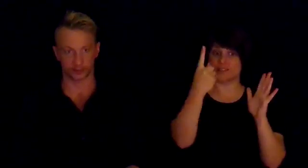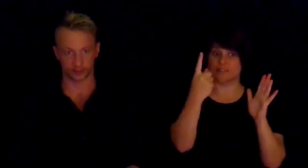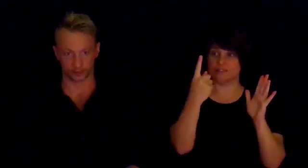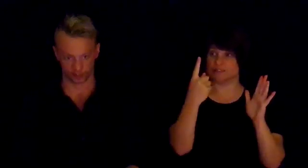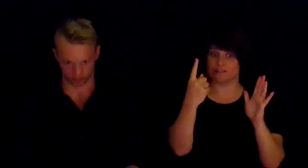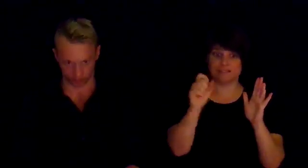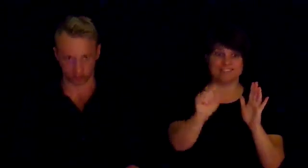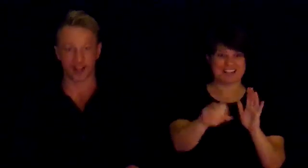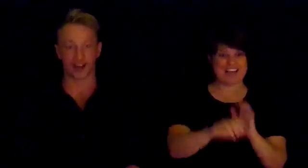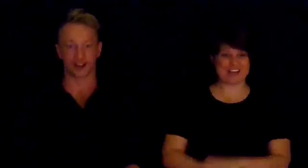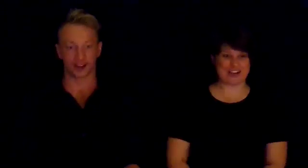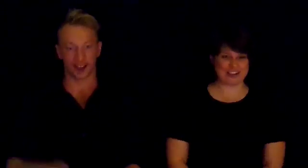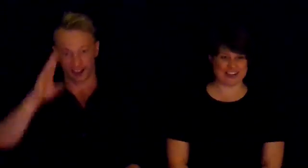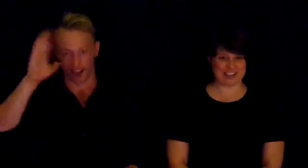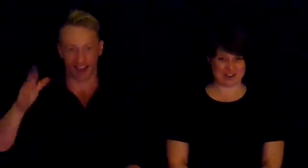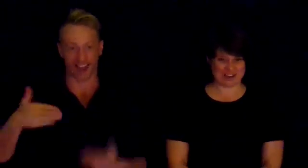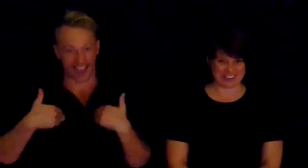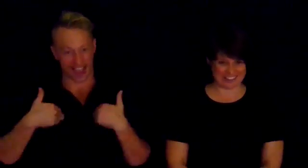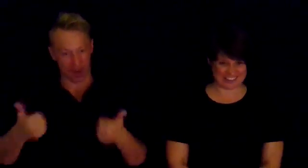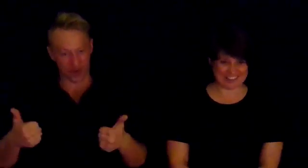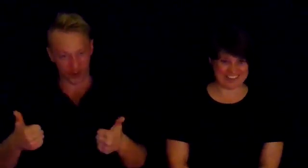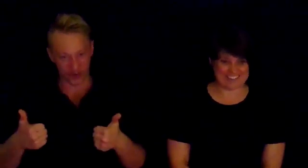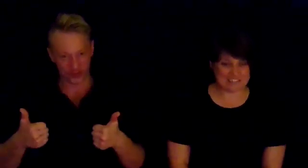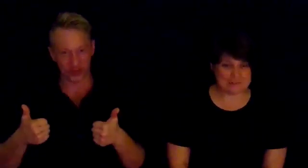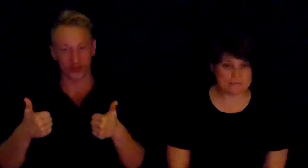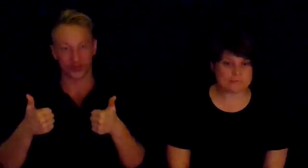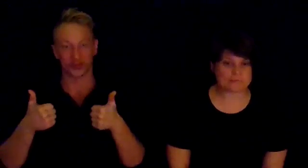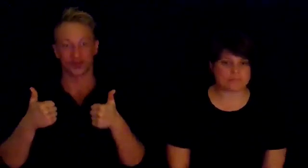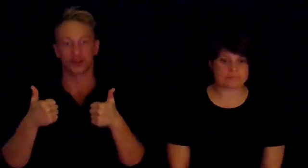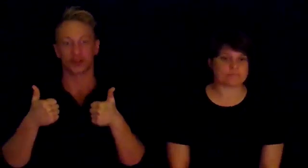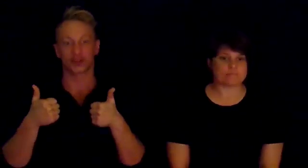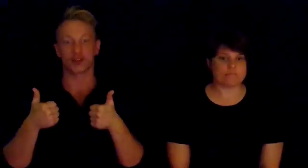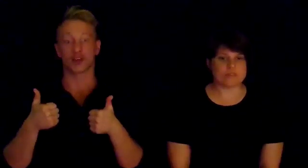Carol first. Hello, how you going?